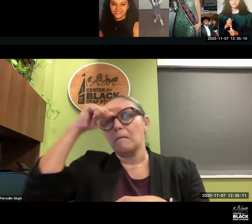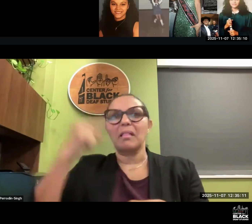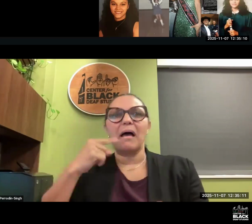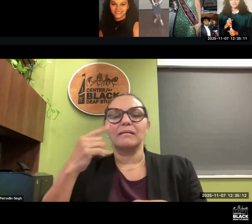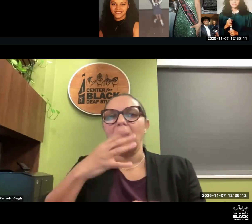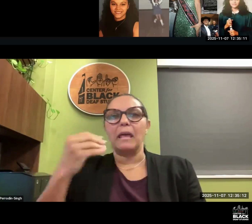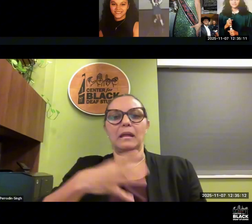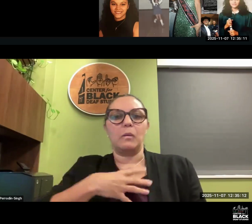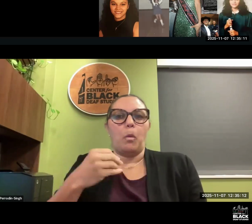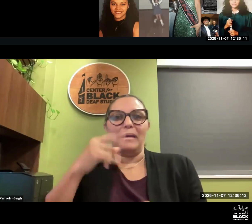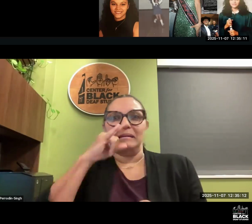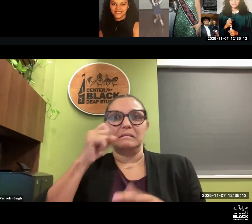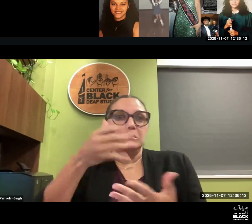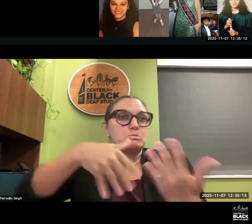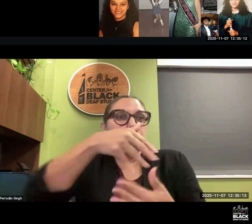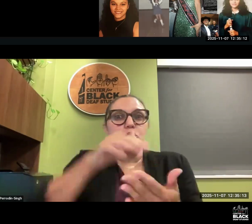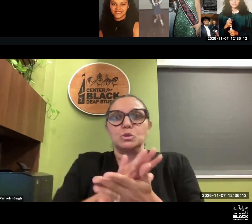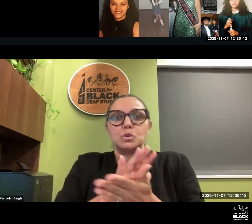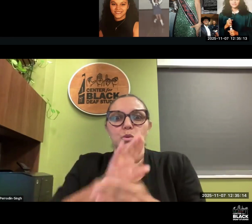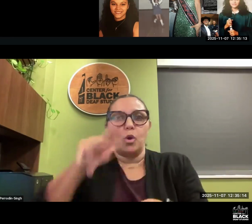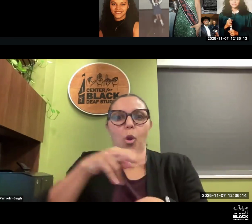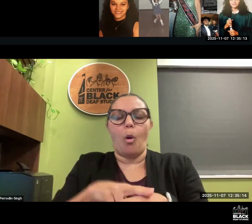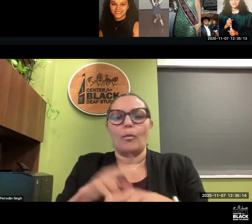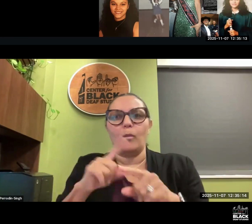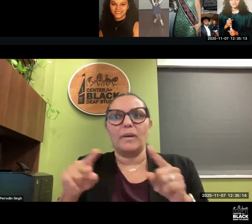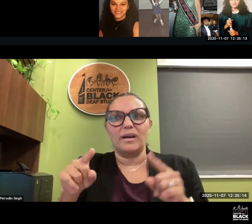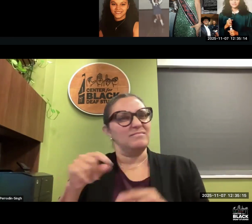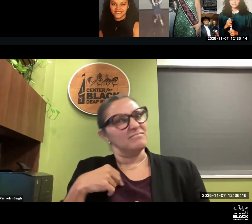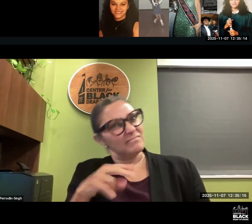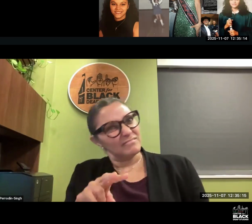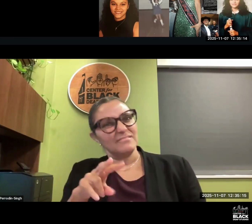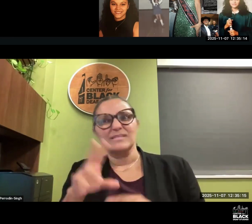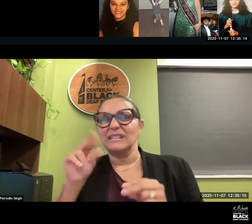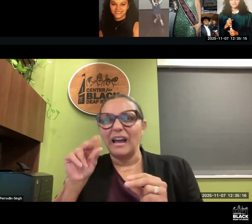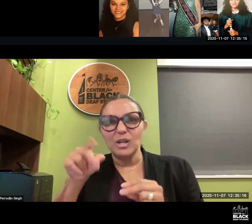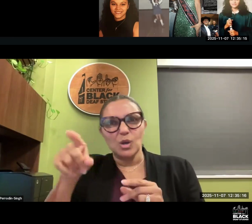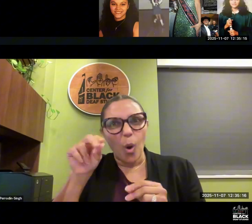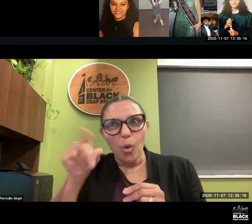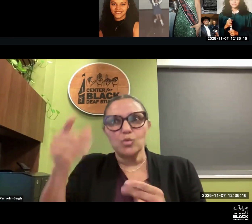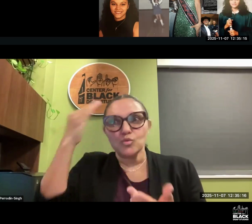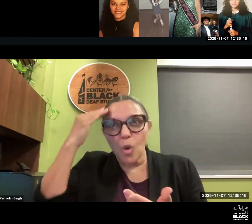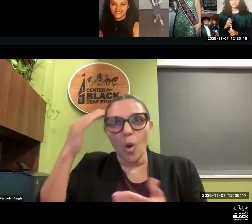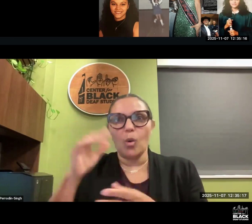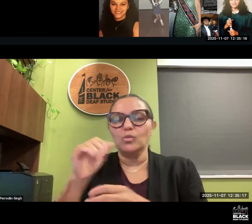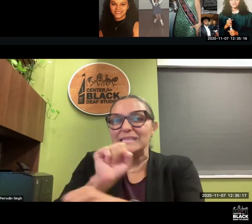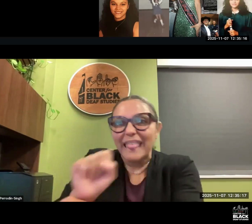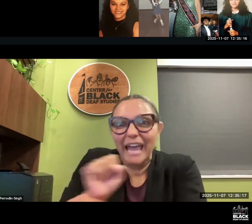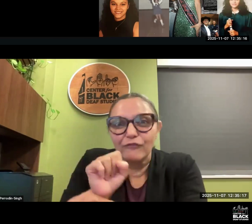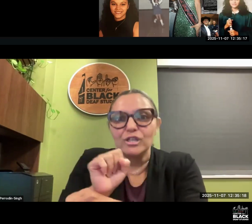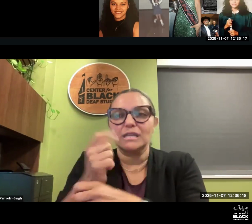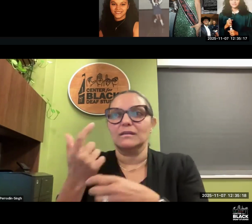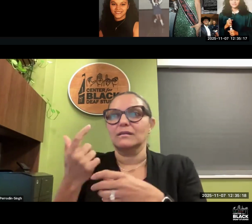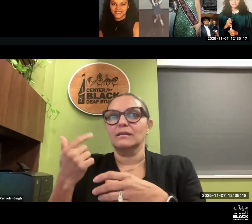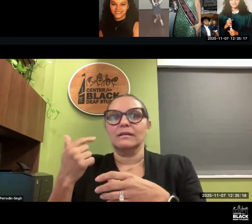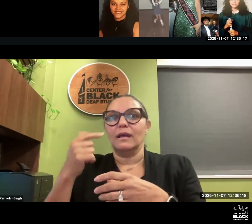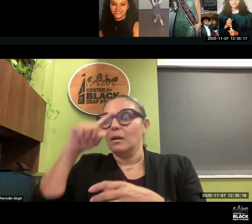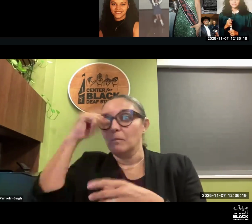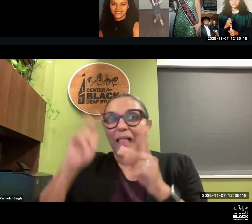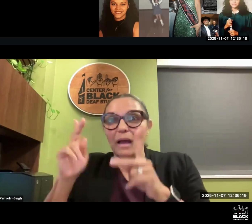or the microaggression. For them, it was just their lived experience, something they experienced day to